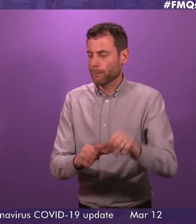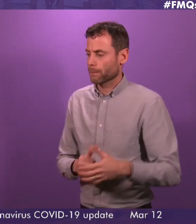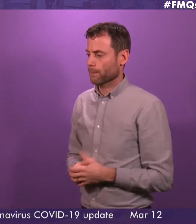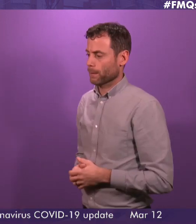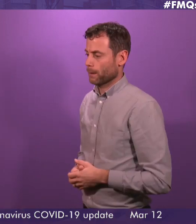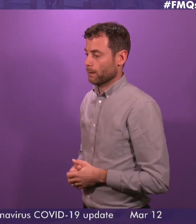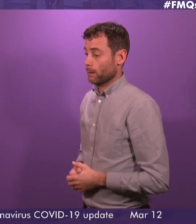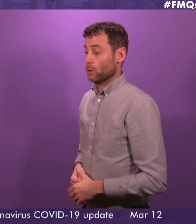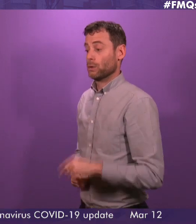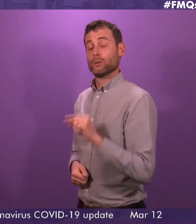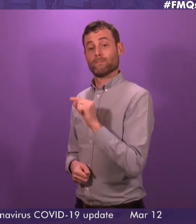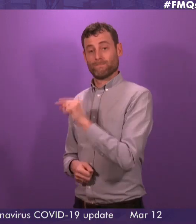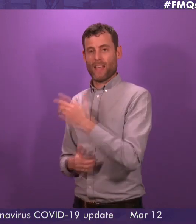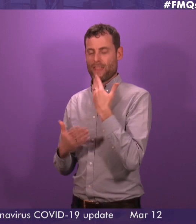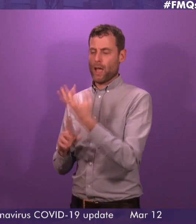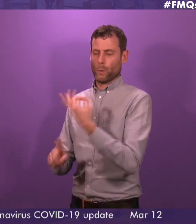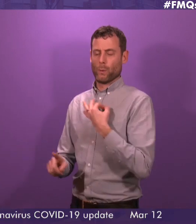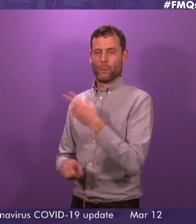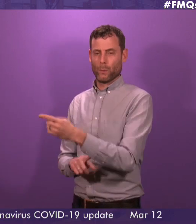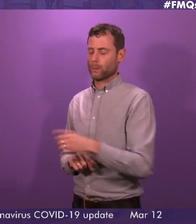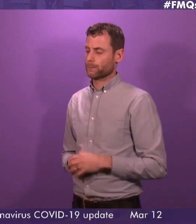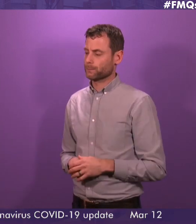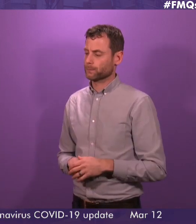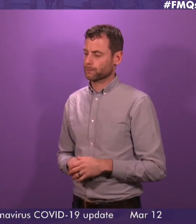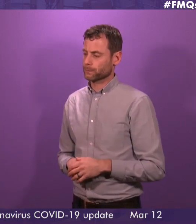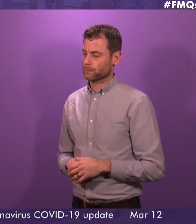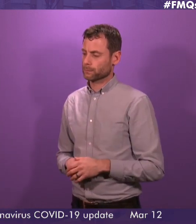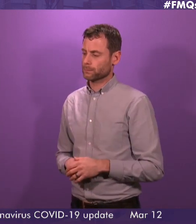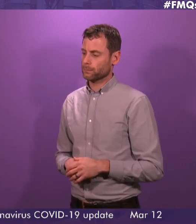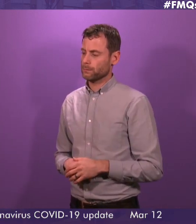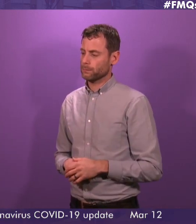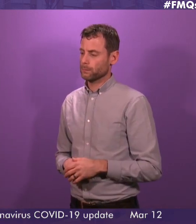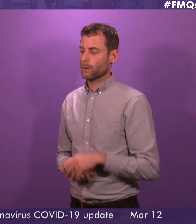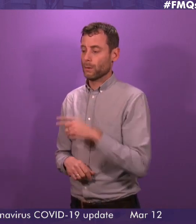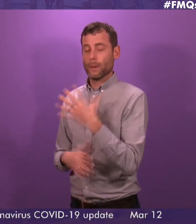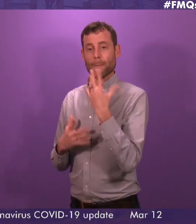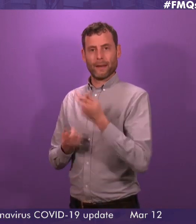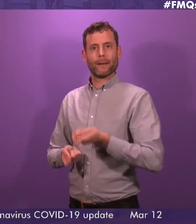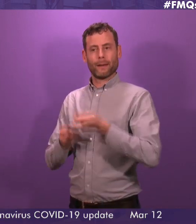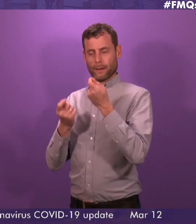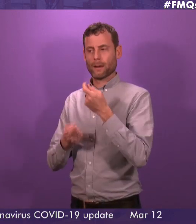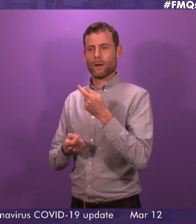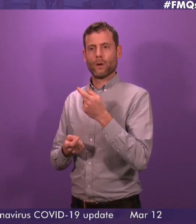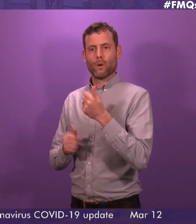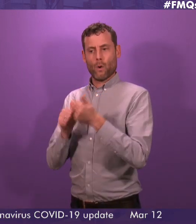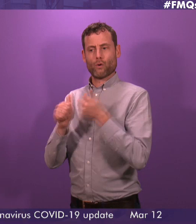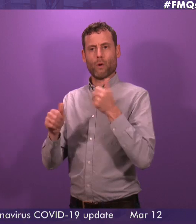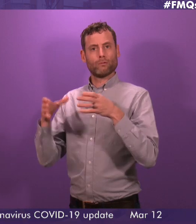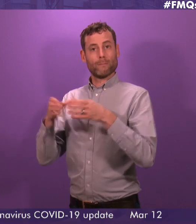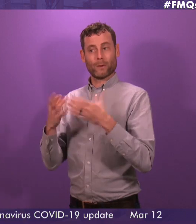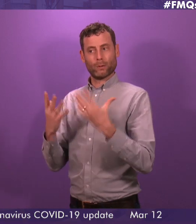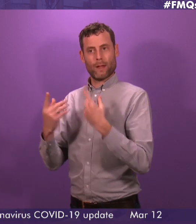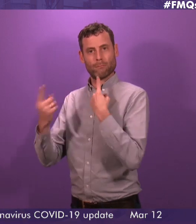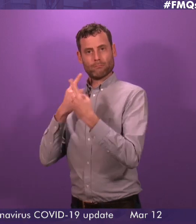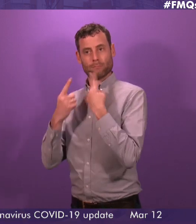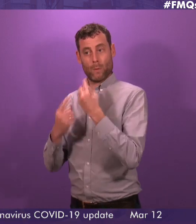very much the issues that we discussed at the short notice meeting of the corporate body we held at lunchtime today,